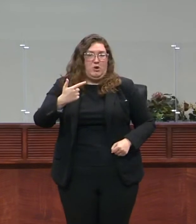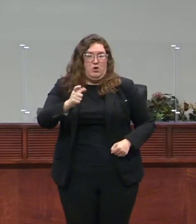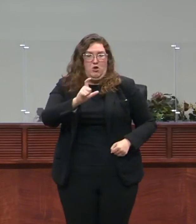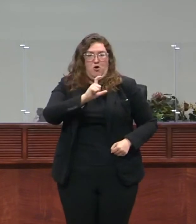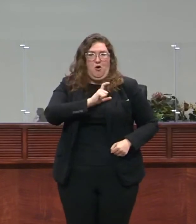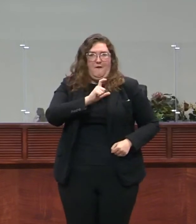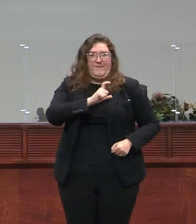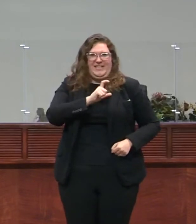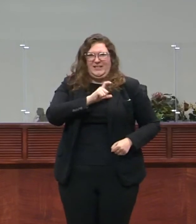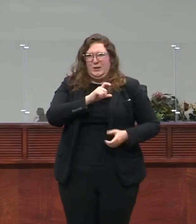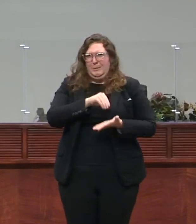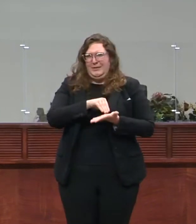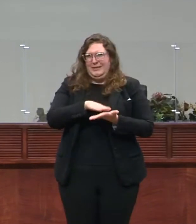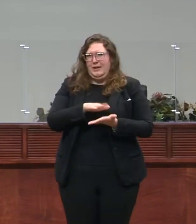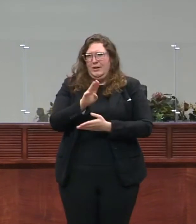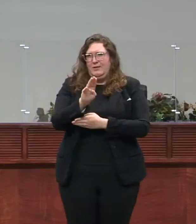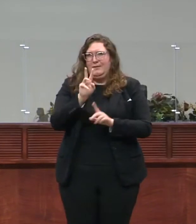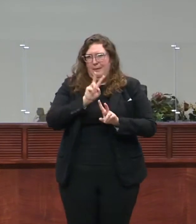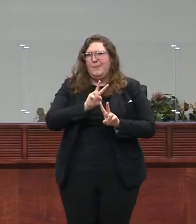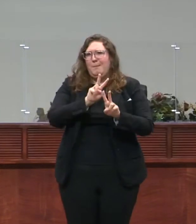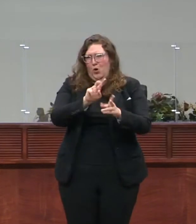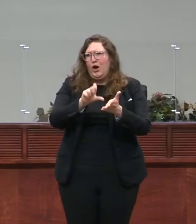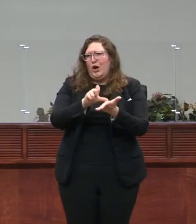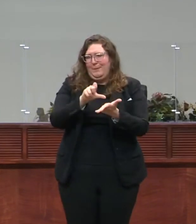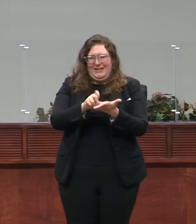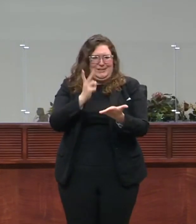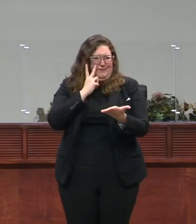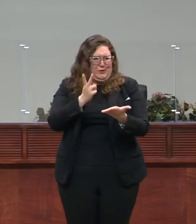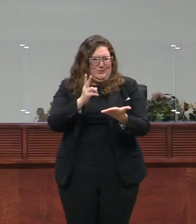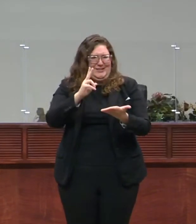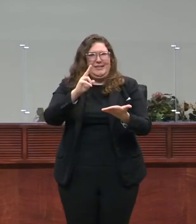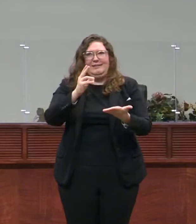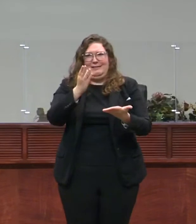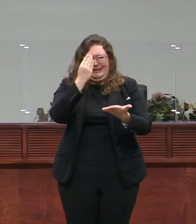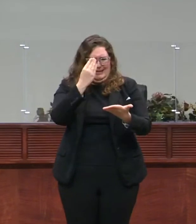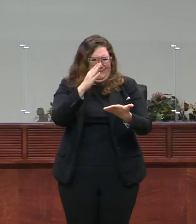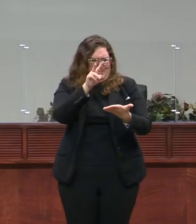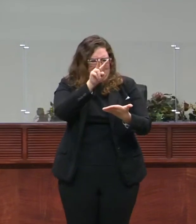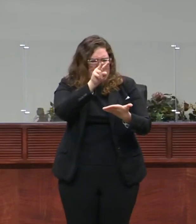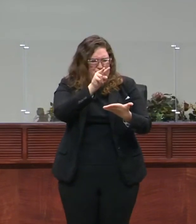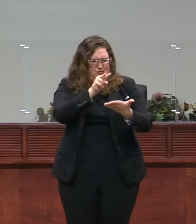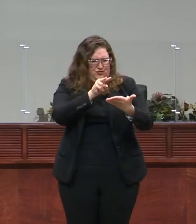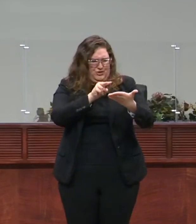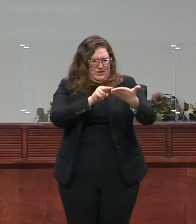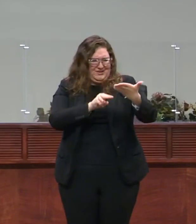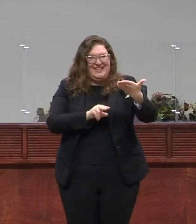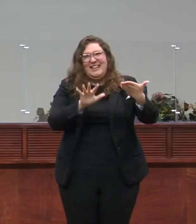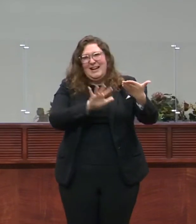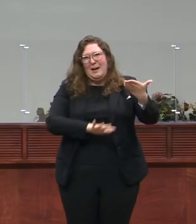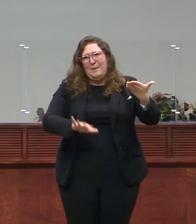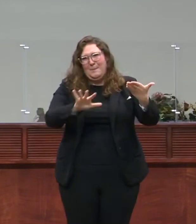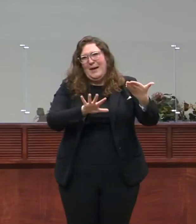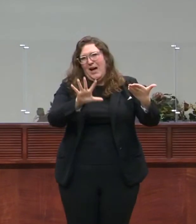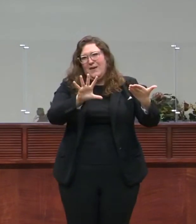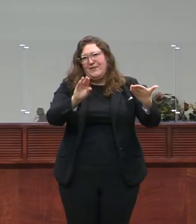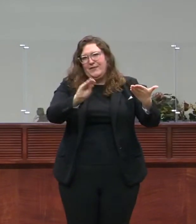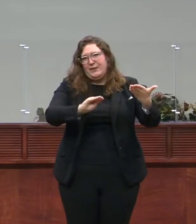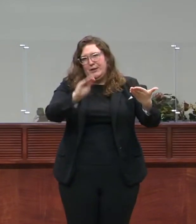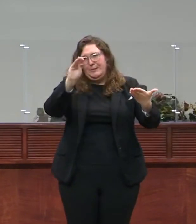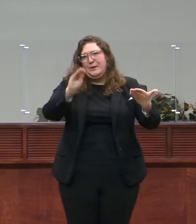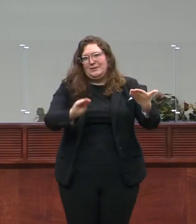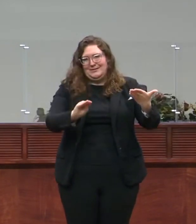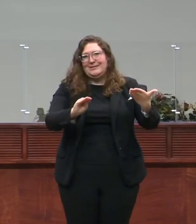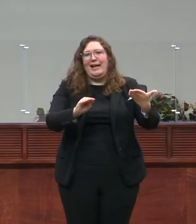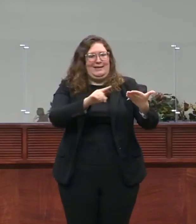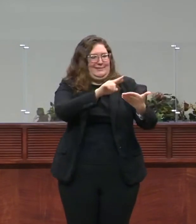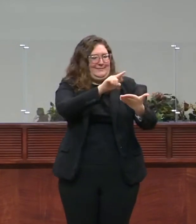Memorial page, if you look at the data there, about 50% or so of law enforcement officers who have died